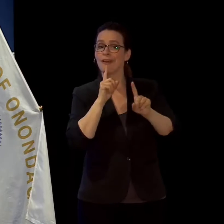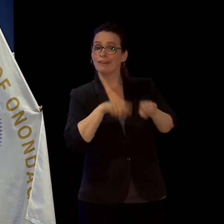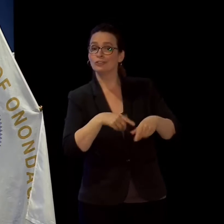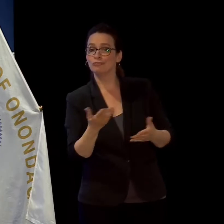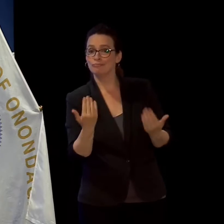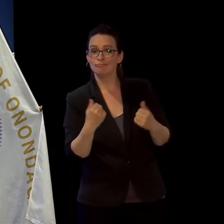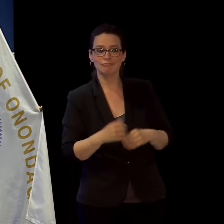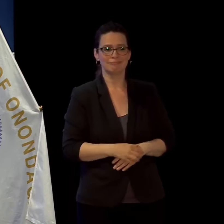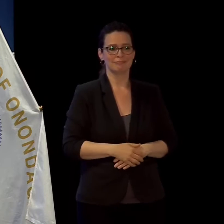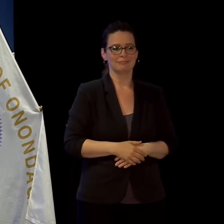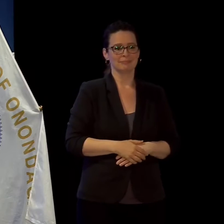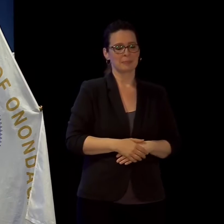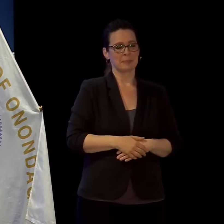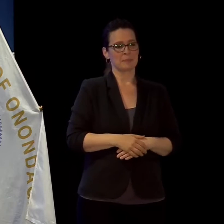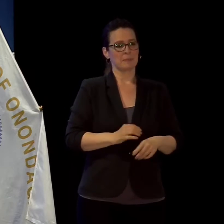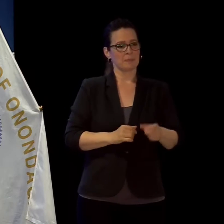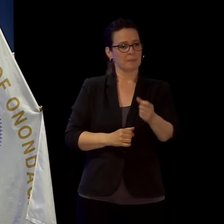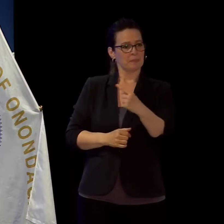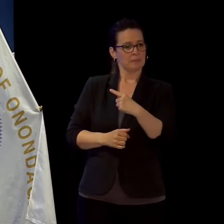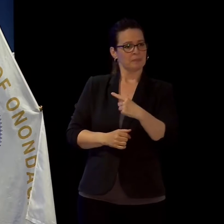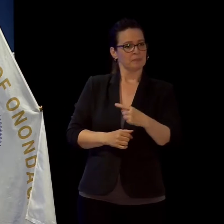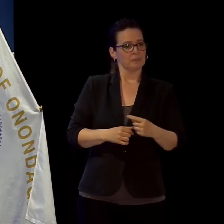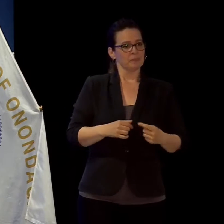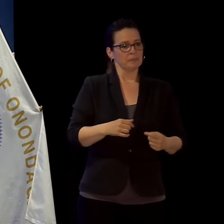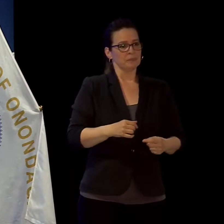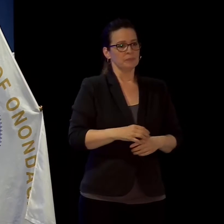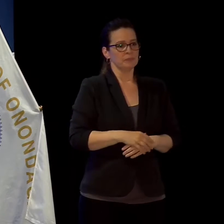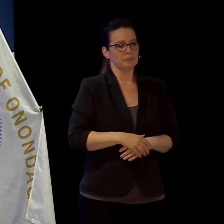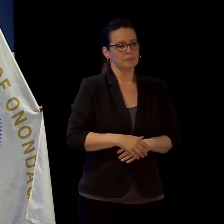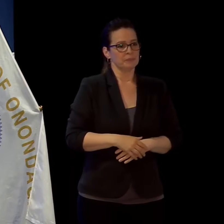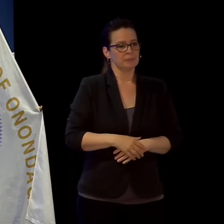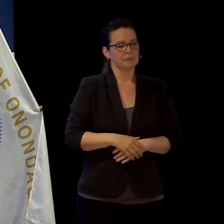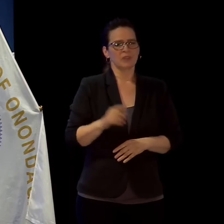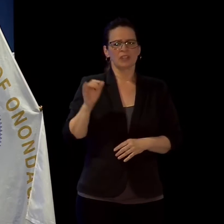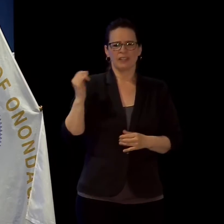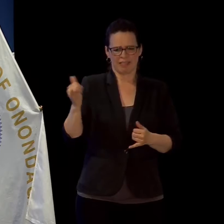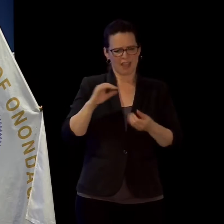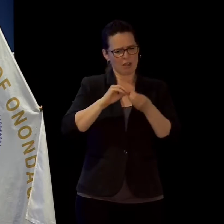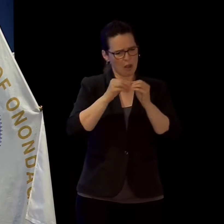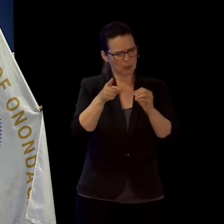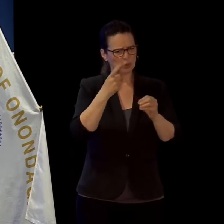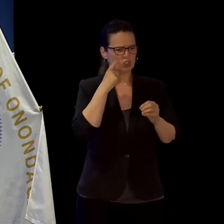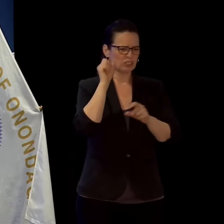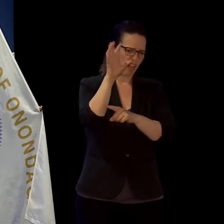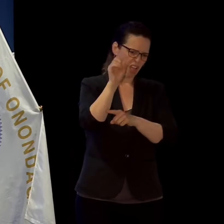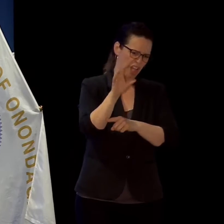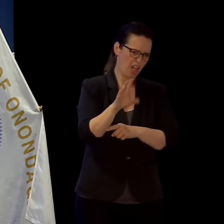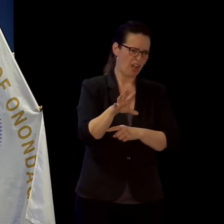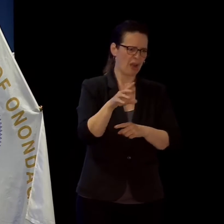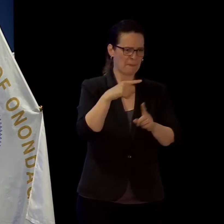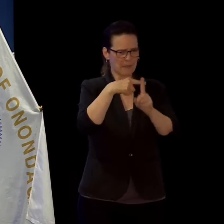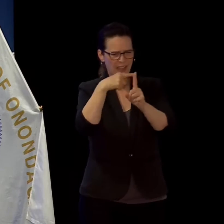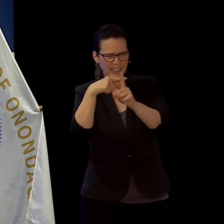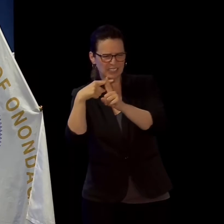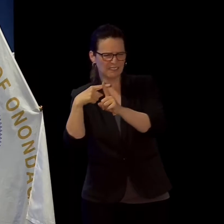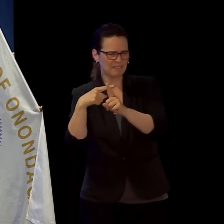Today's positive case numbers, do you have those broken down by decade, just so we can match them up with